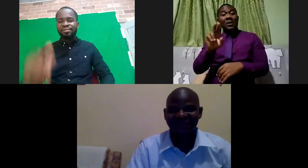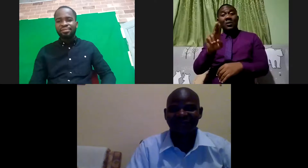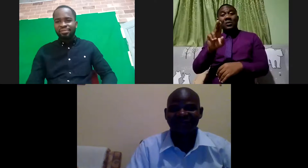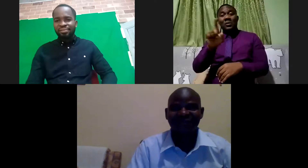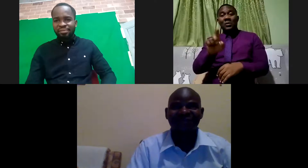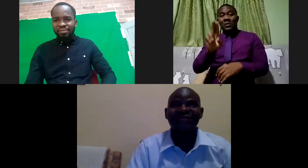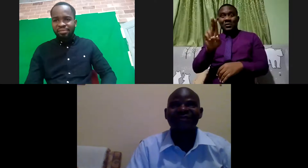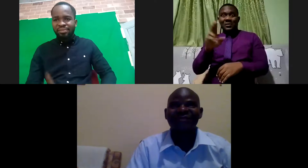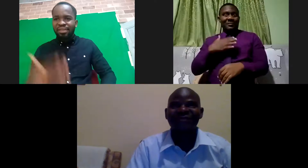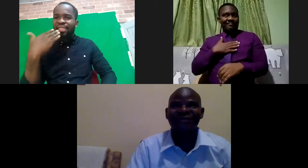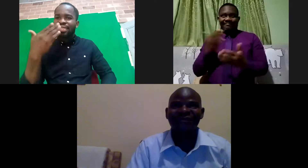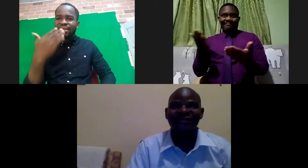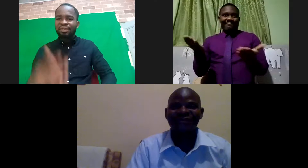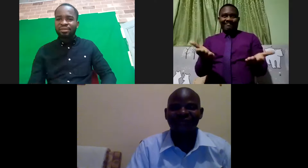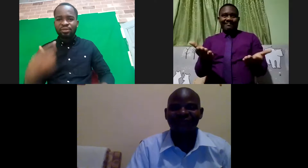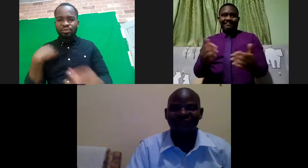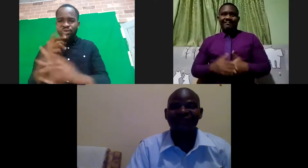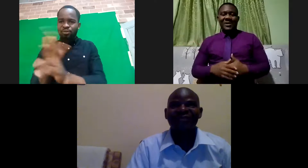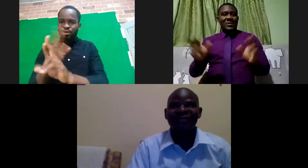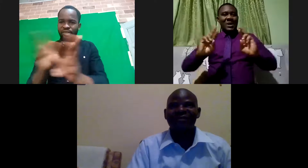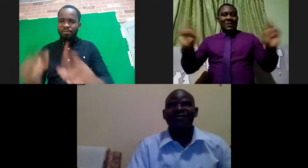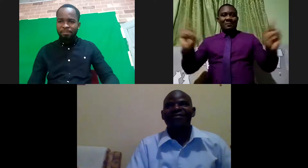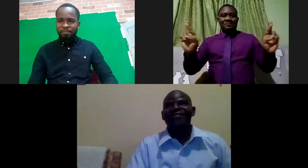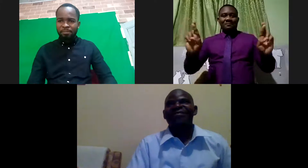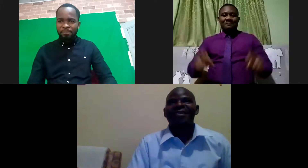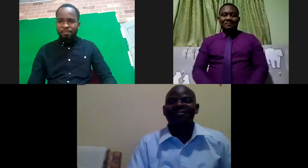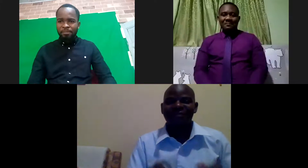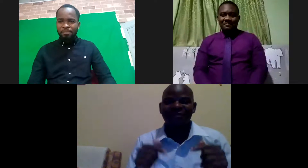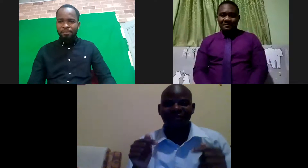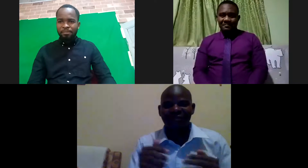podium. Thank you. We are ready to hear from you.